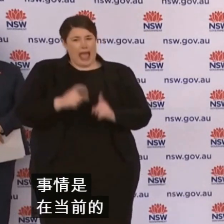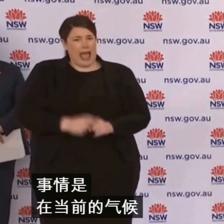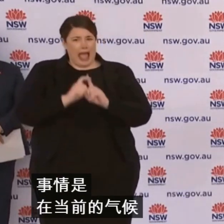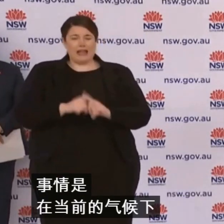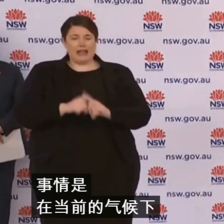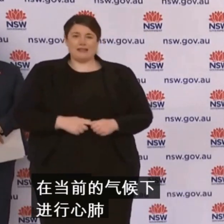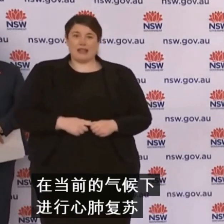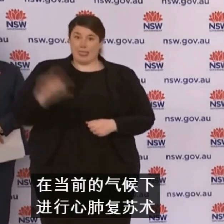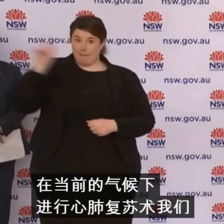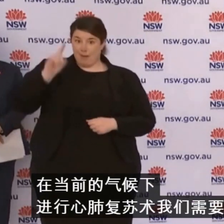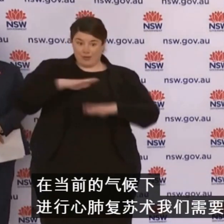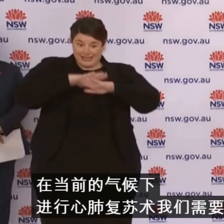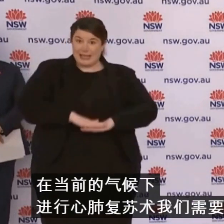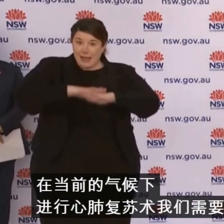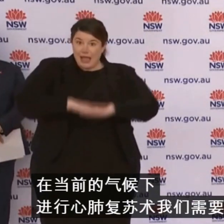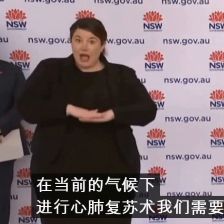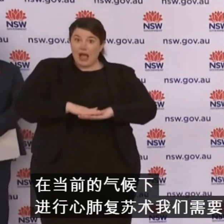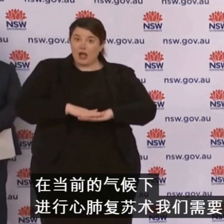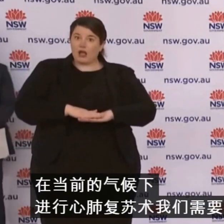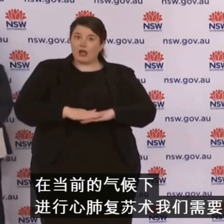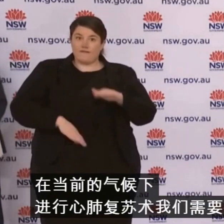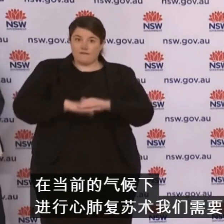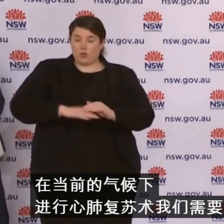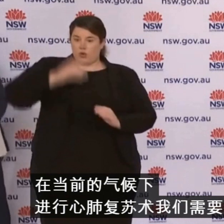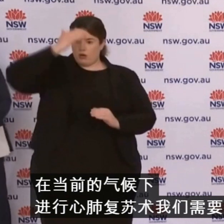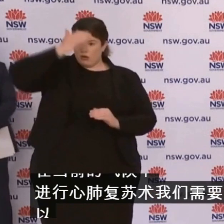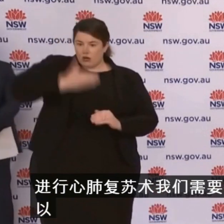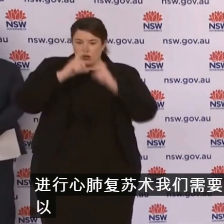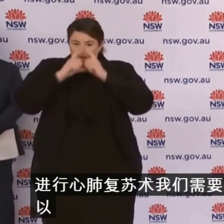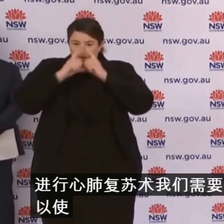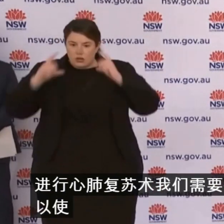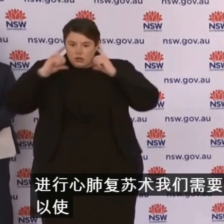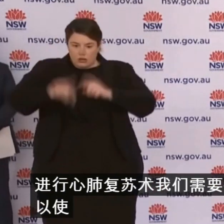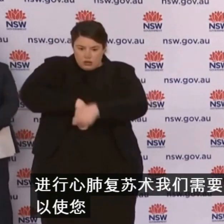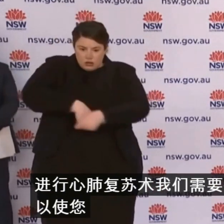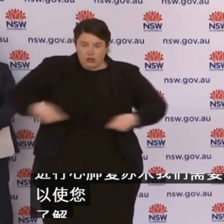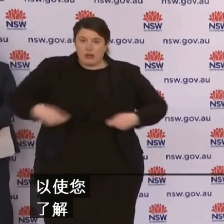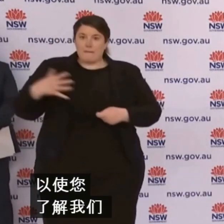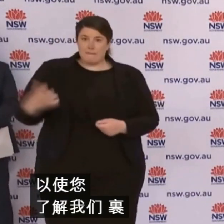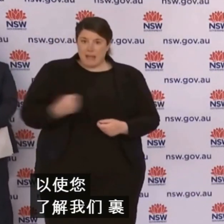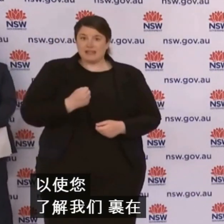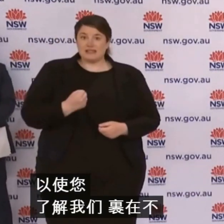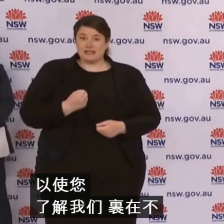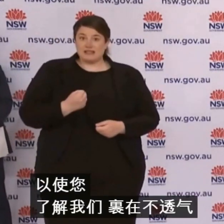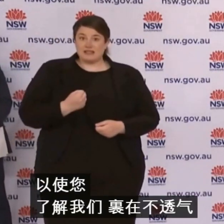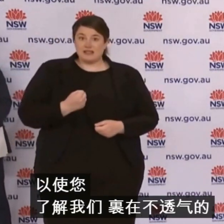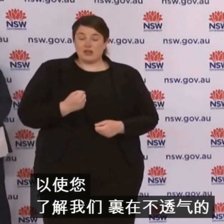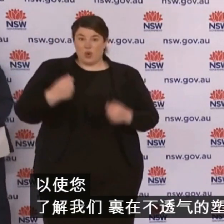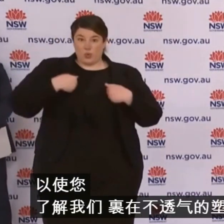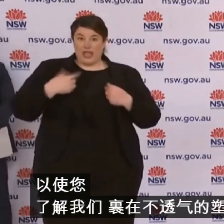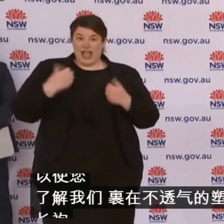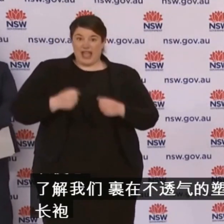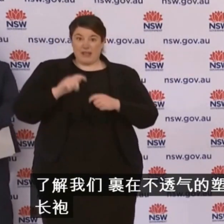climate, we need to perform CPR in full PPE. To give you an understanding of what that is, we are wrapped up